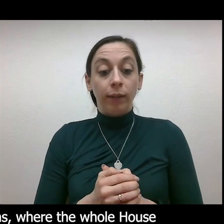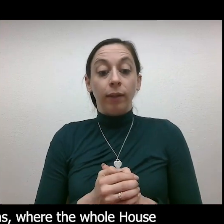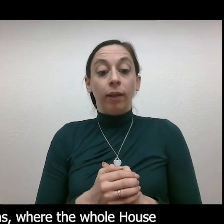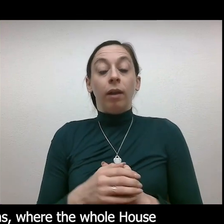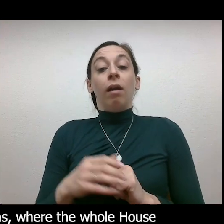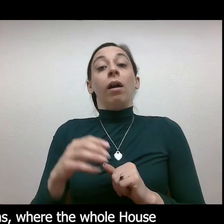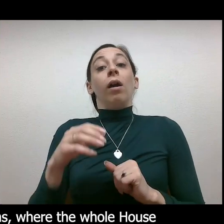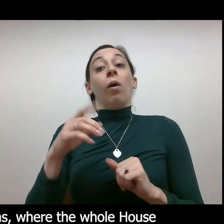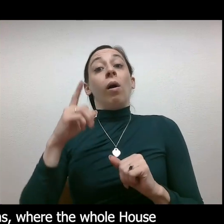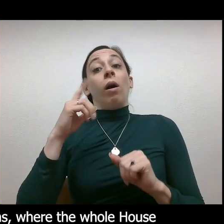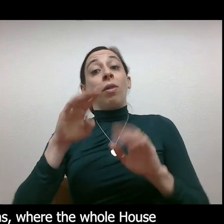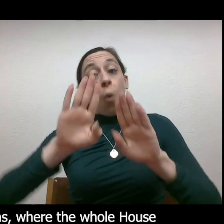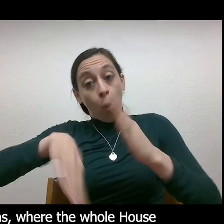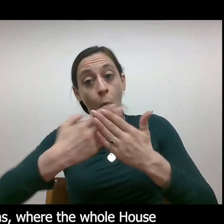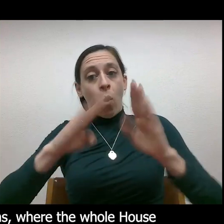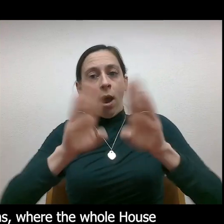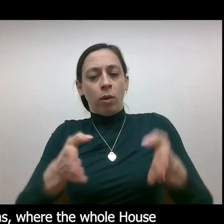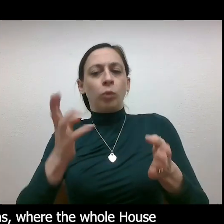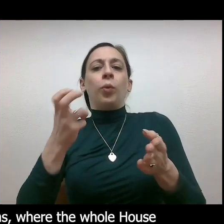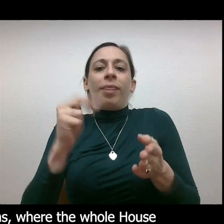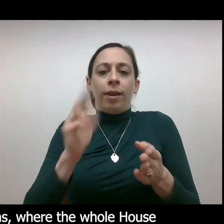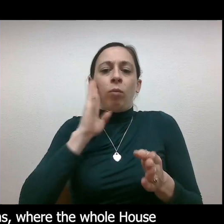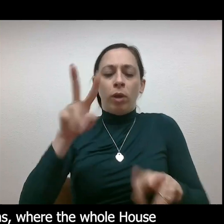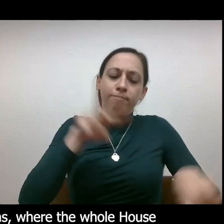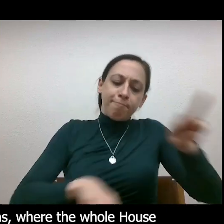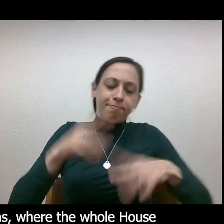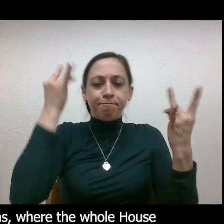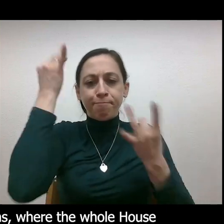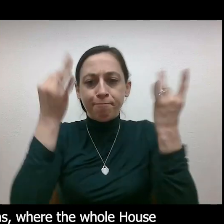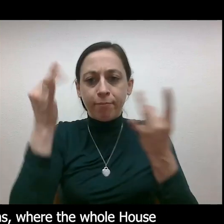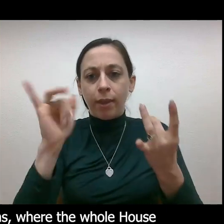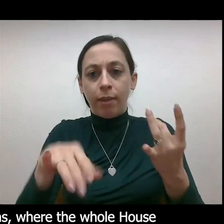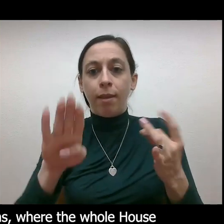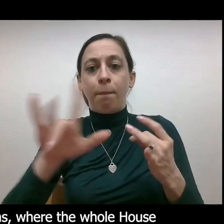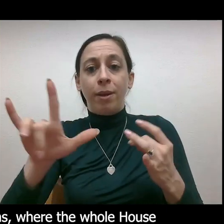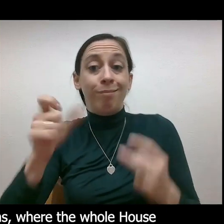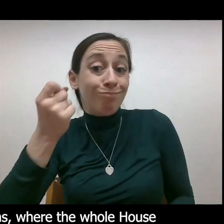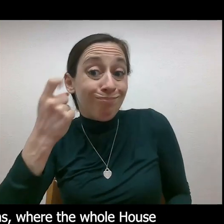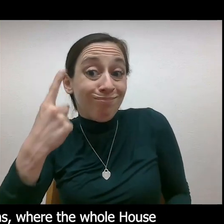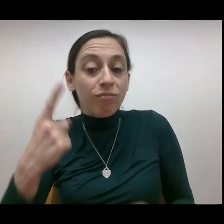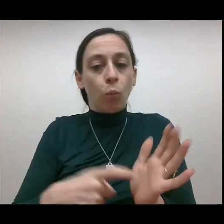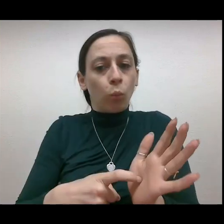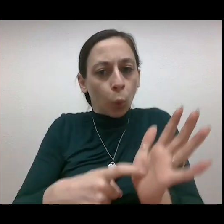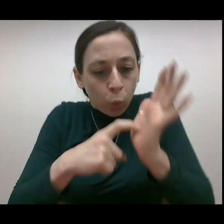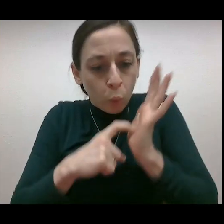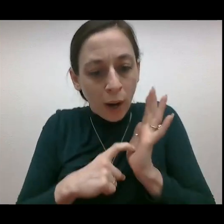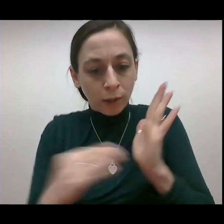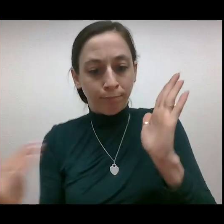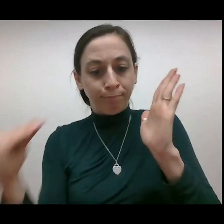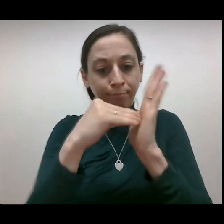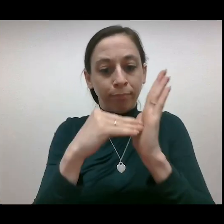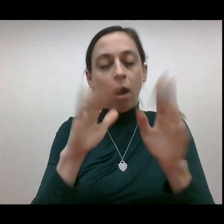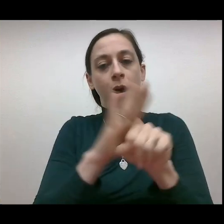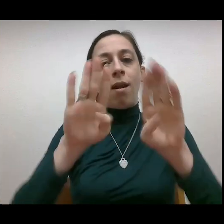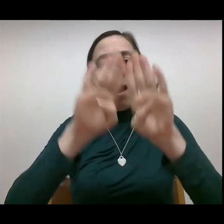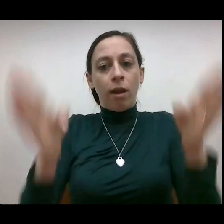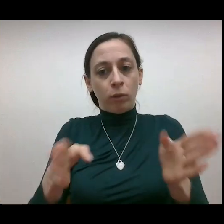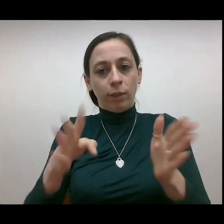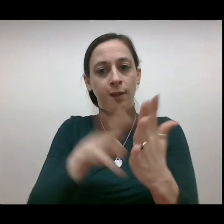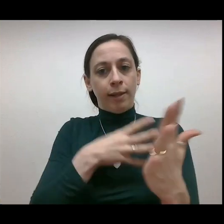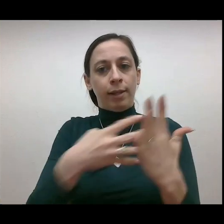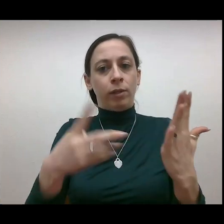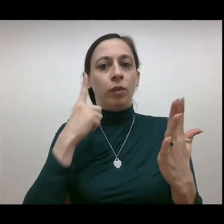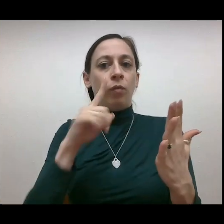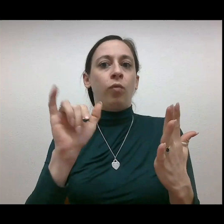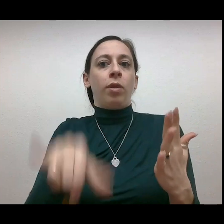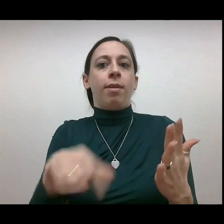That is where floor consideration happens, where the whole House is able to read and consider the bill, which requires placement